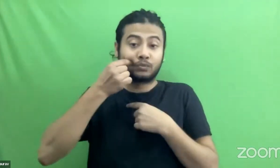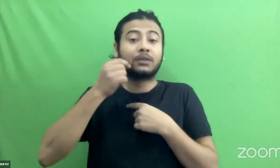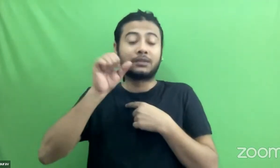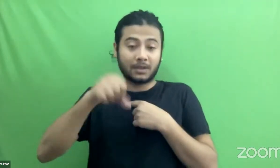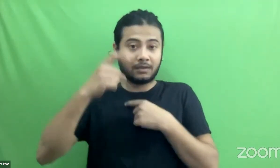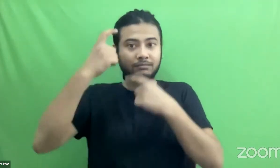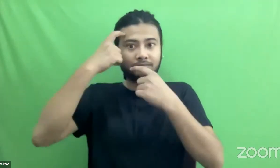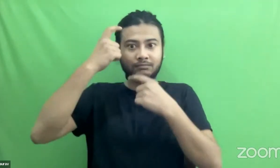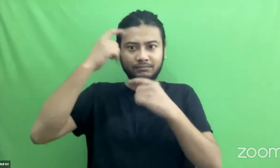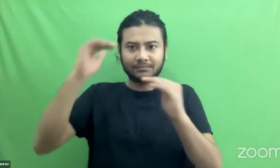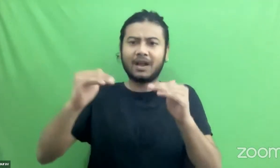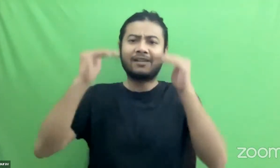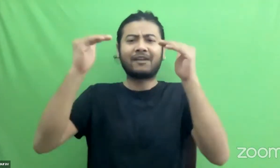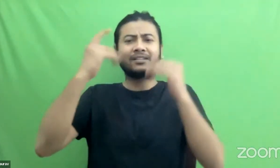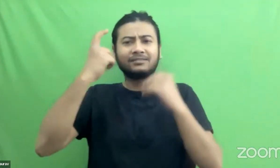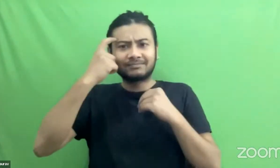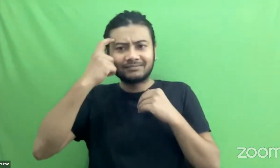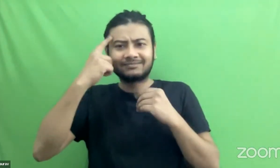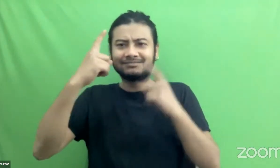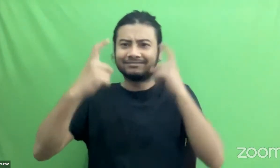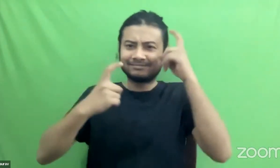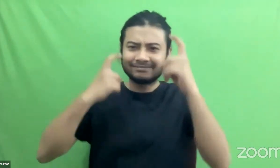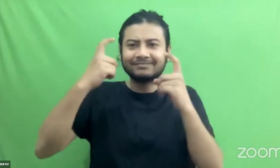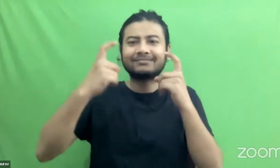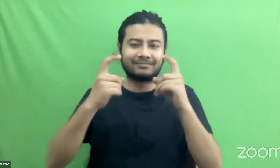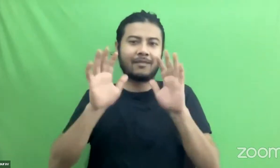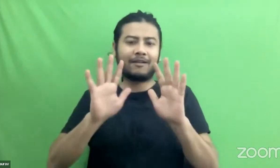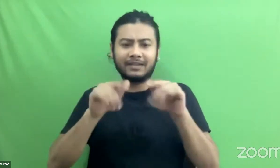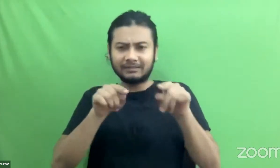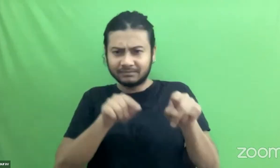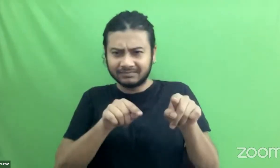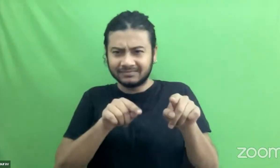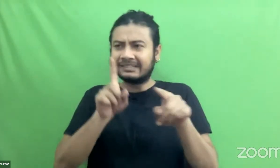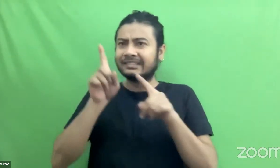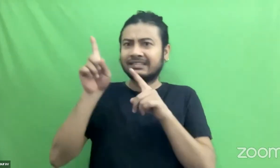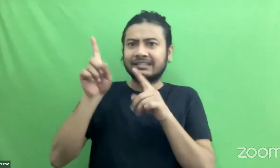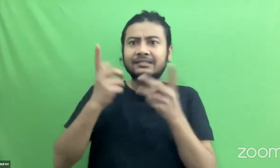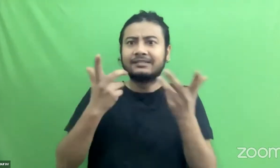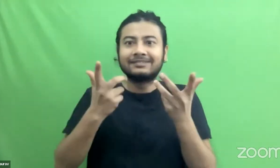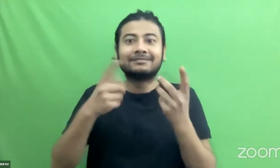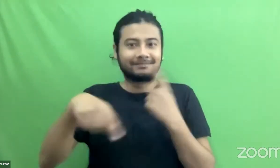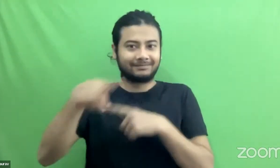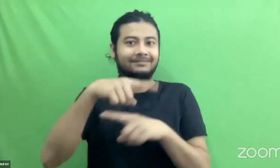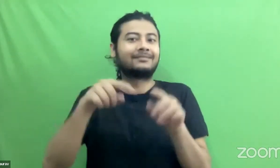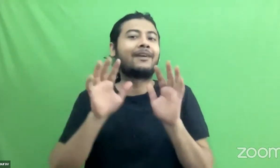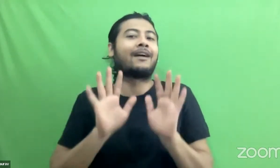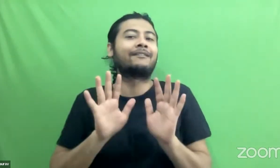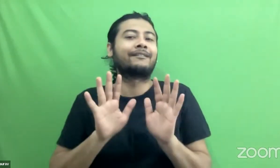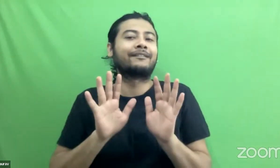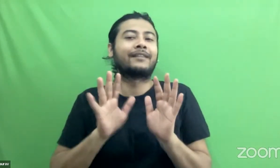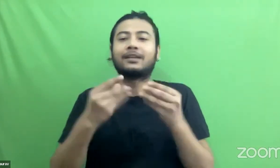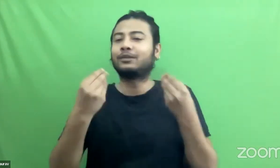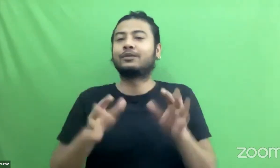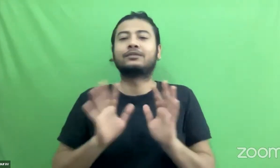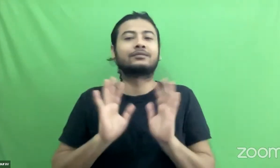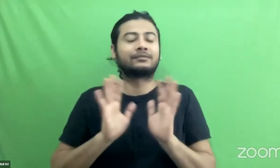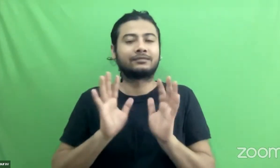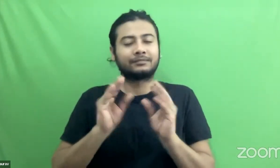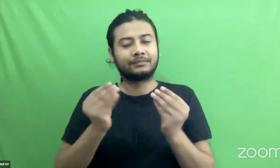successful. And also we understood that Krishna is the root. So instead of worshipping all the Devi